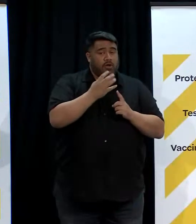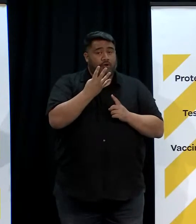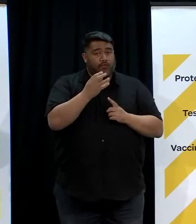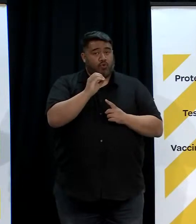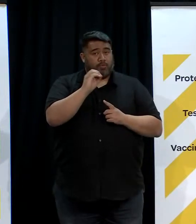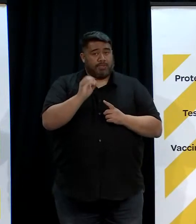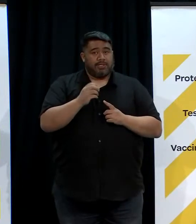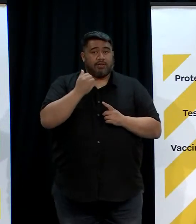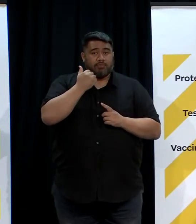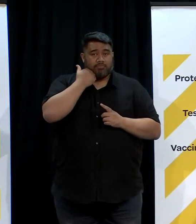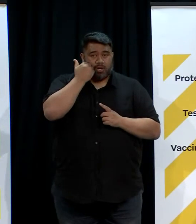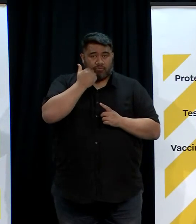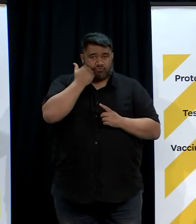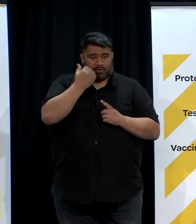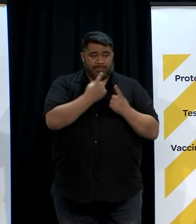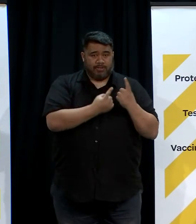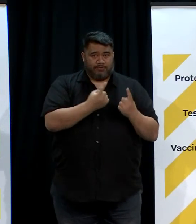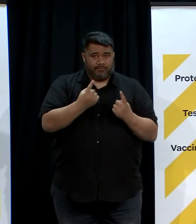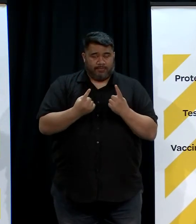quite focused